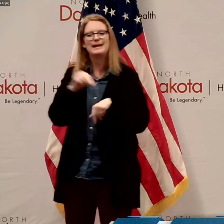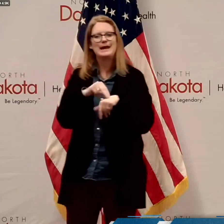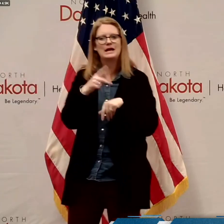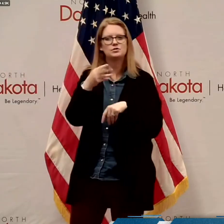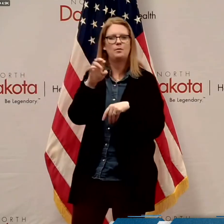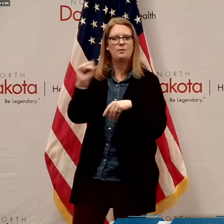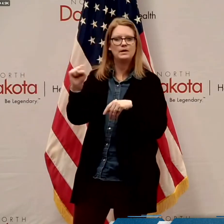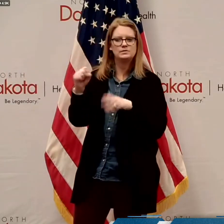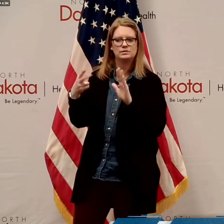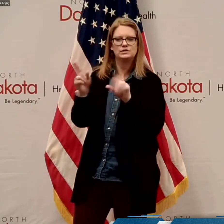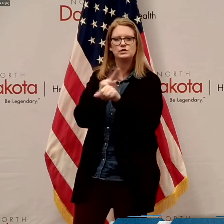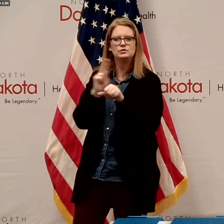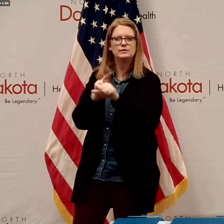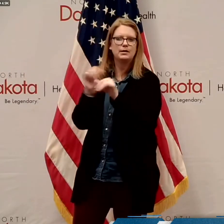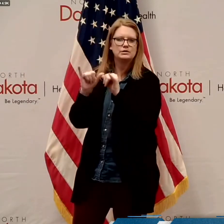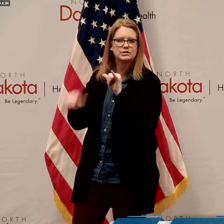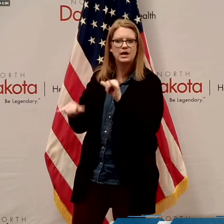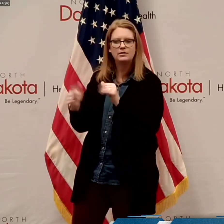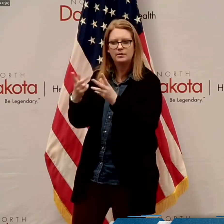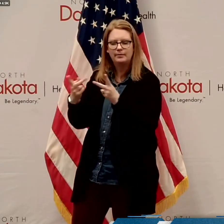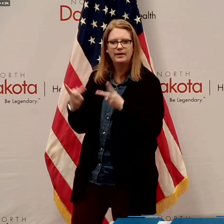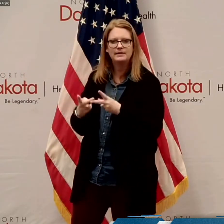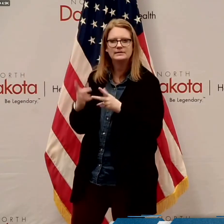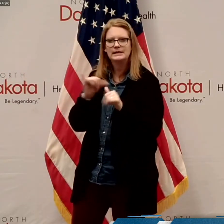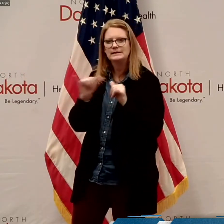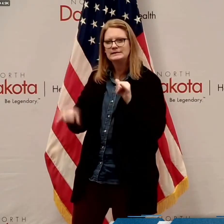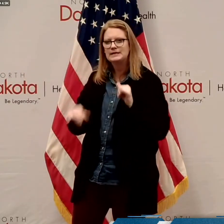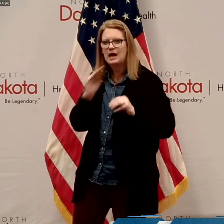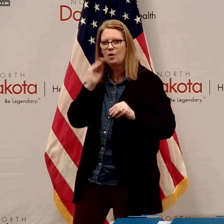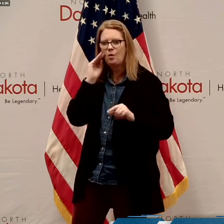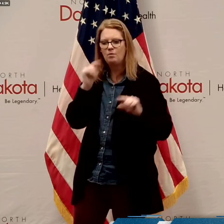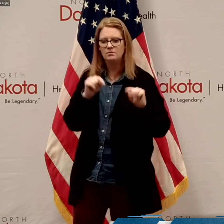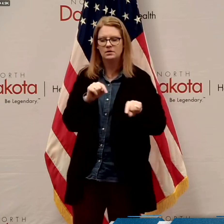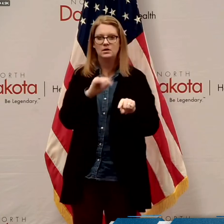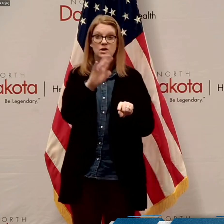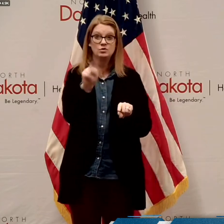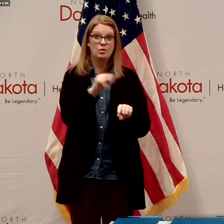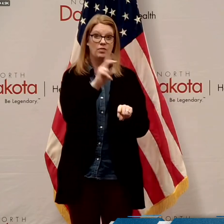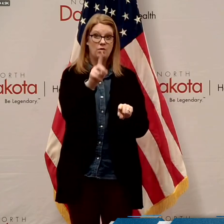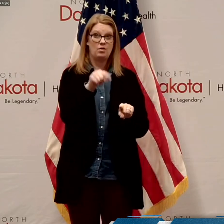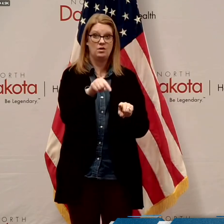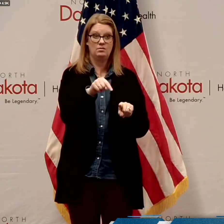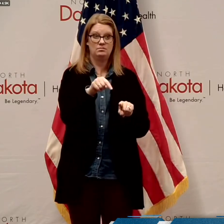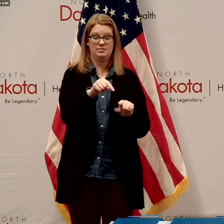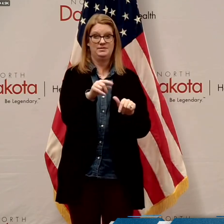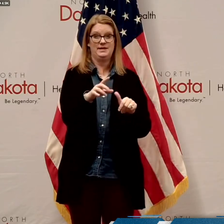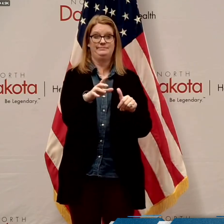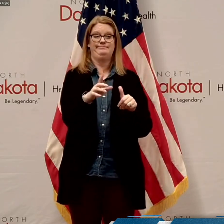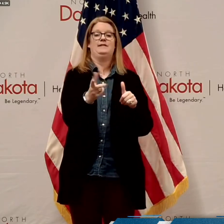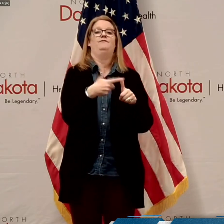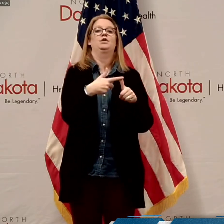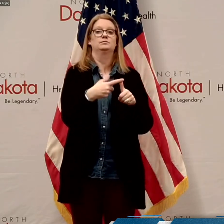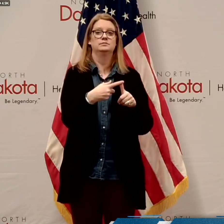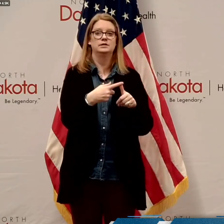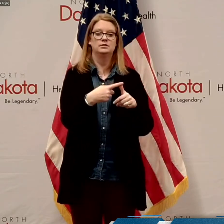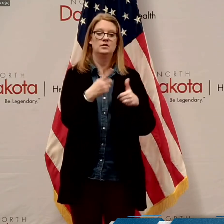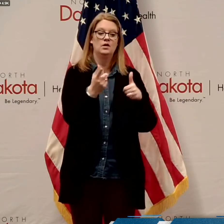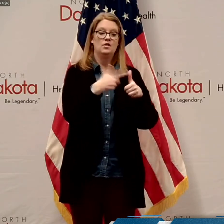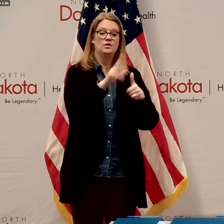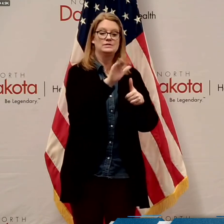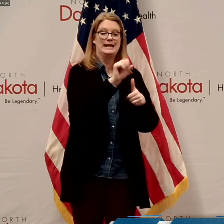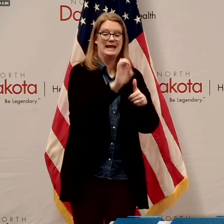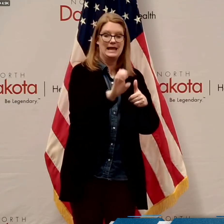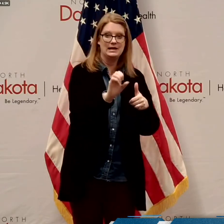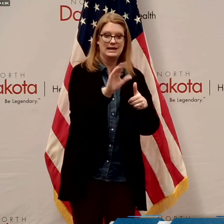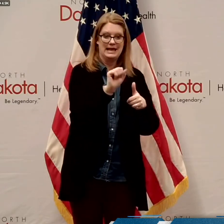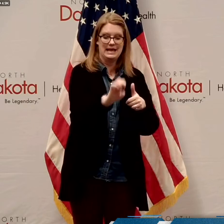was using about shelter in place and stay-at-home orders. North Dakota was among the leaders in terms of days between first case and